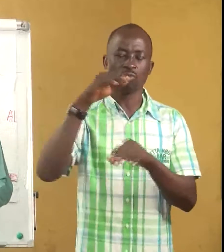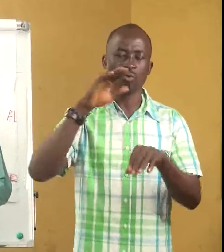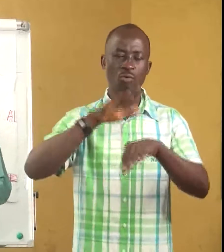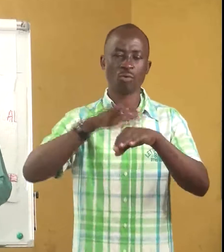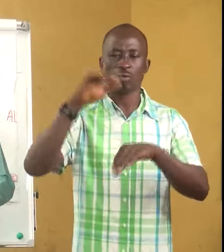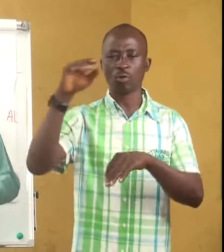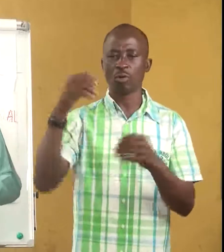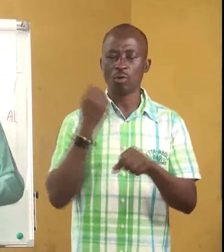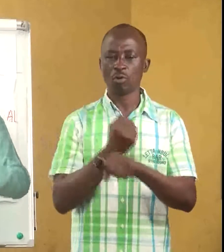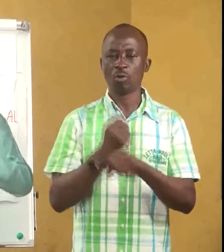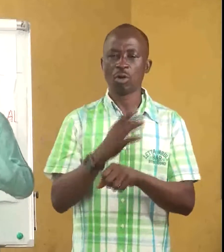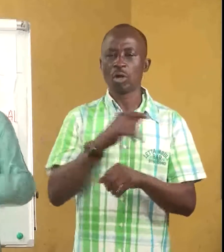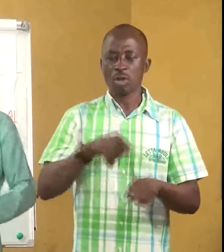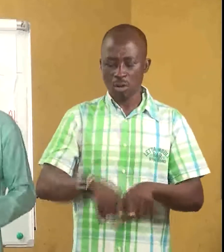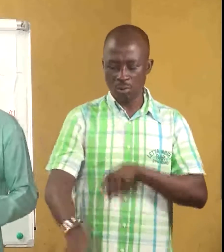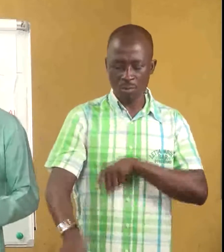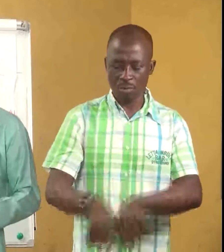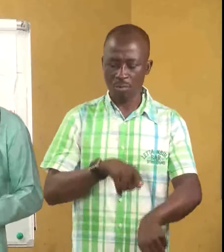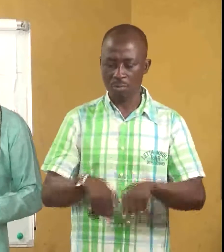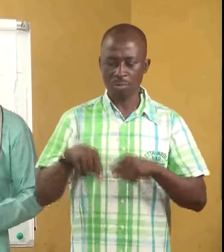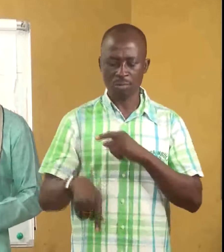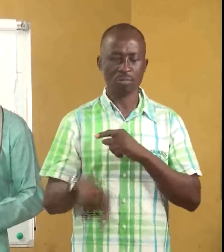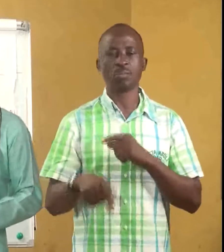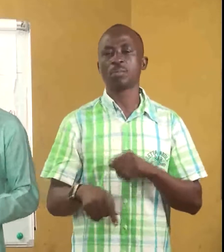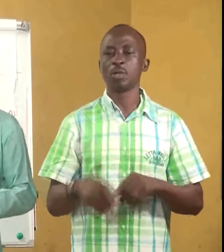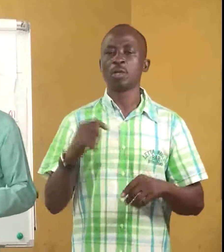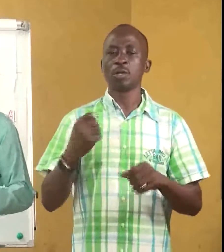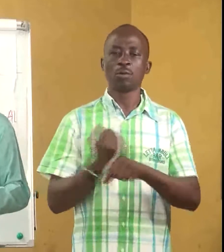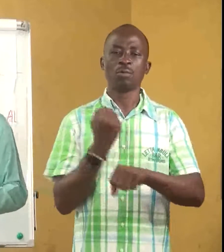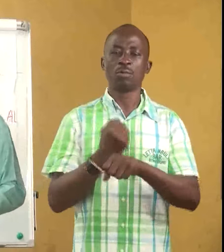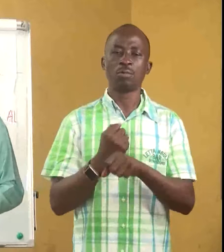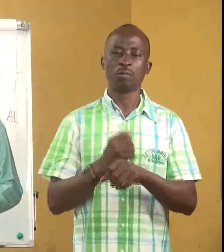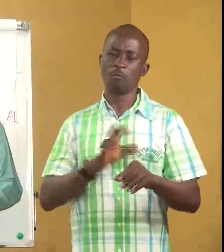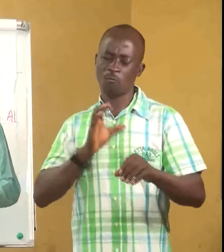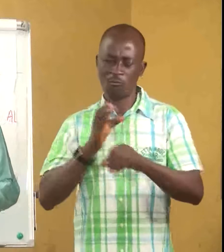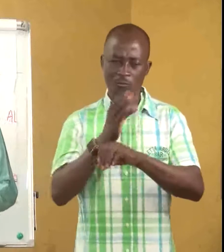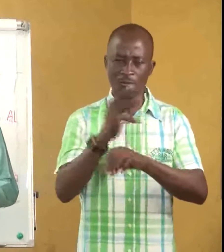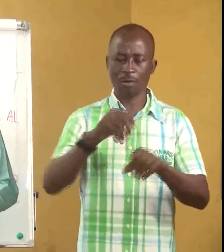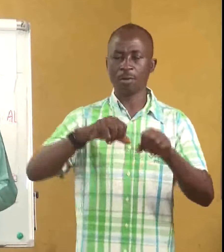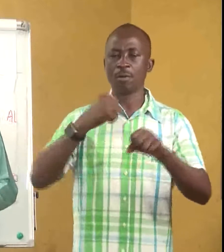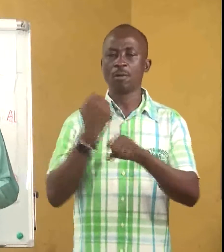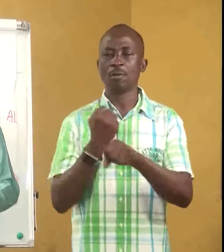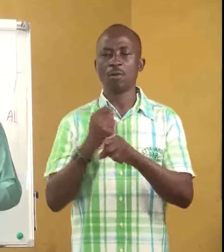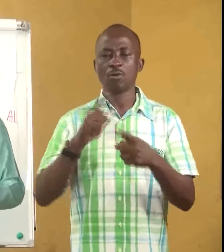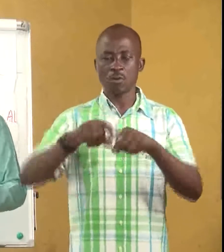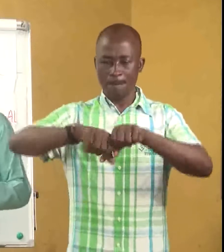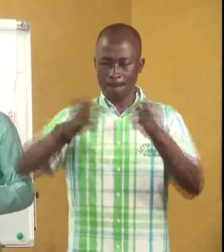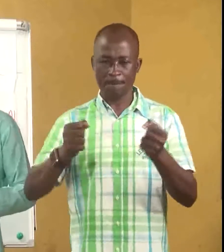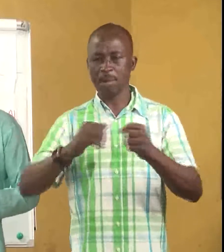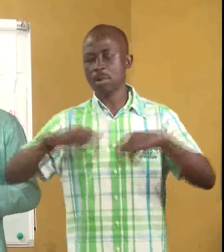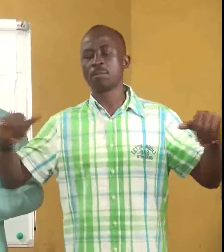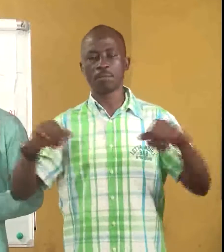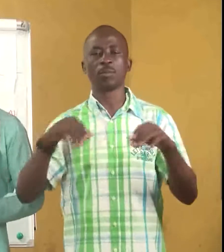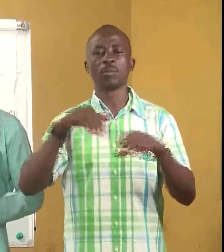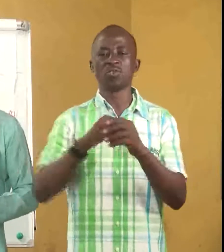rocks, and their roots penetrate the rock, thereby forcing the rock to break apart into smaller